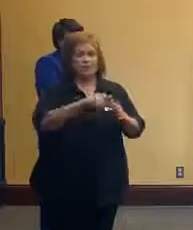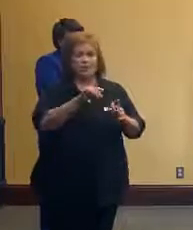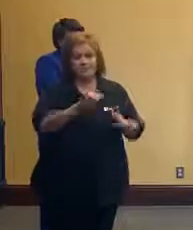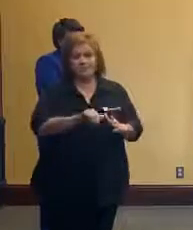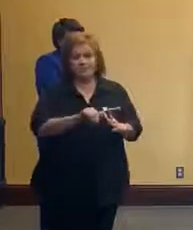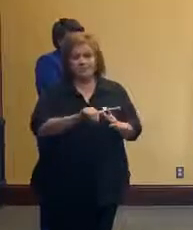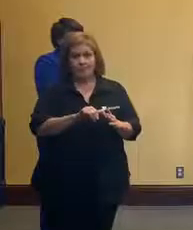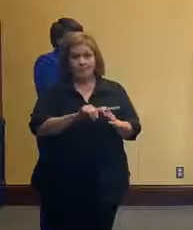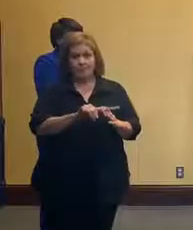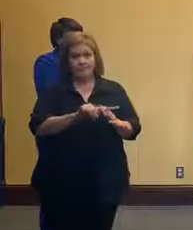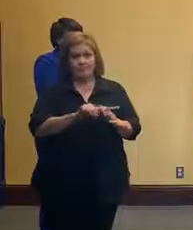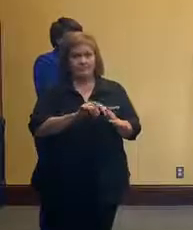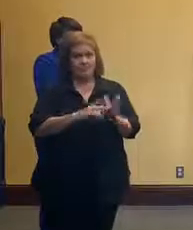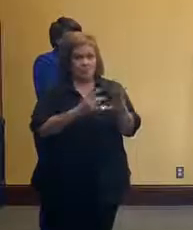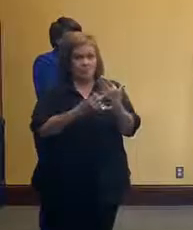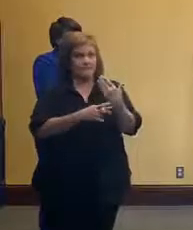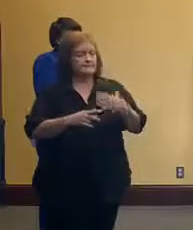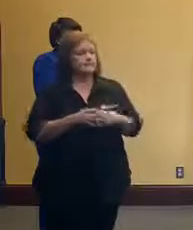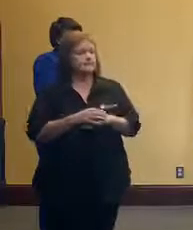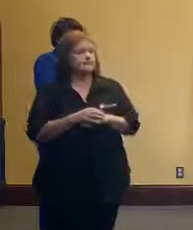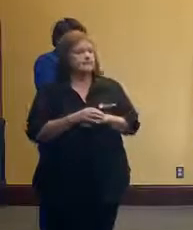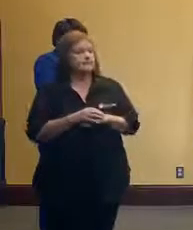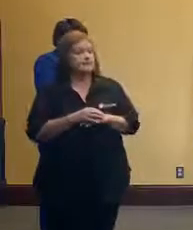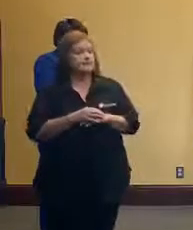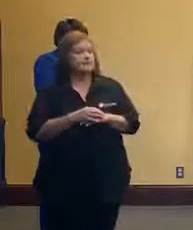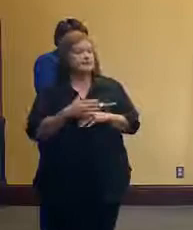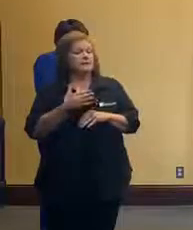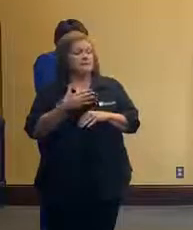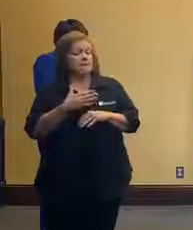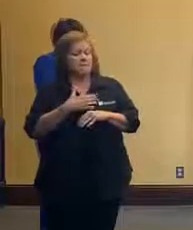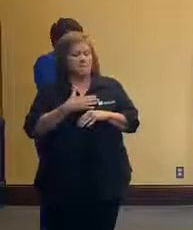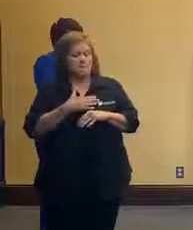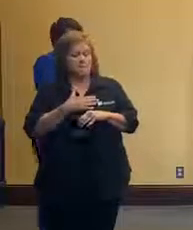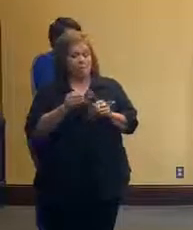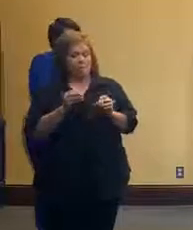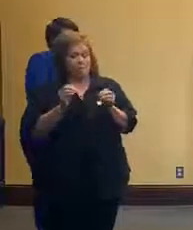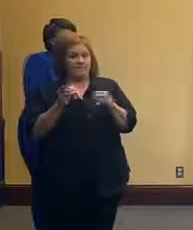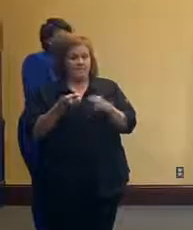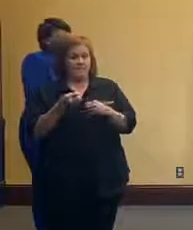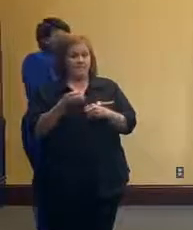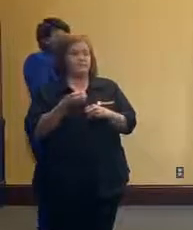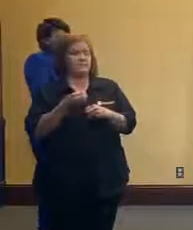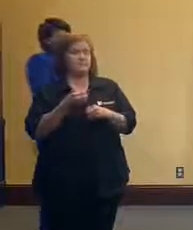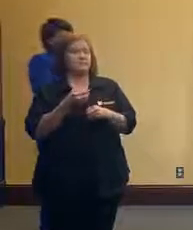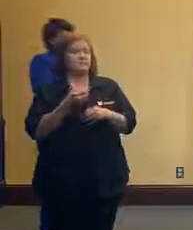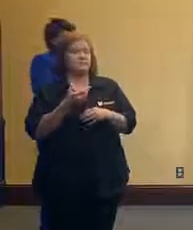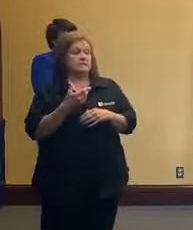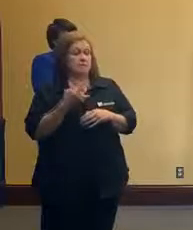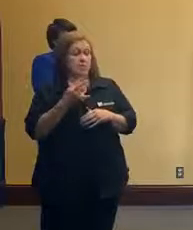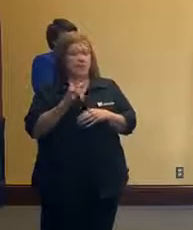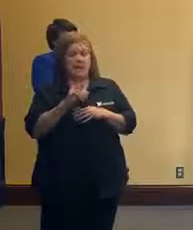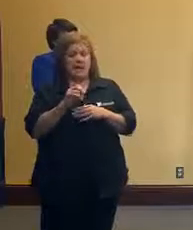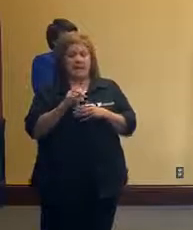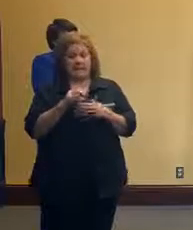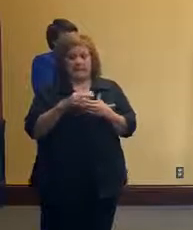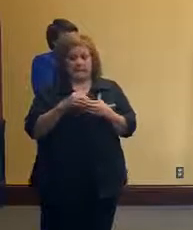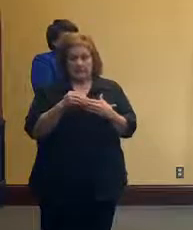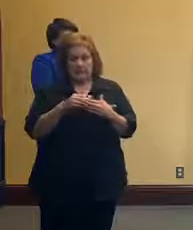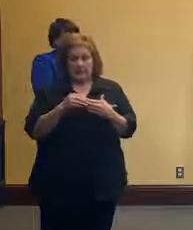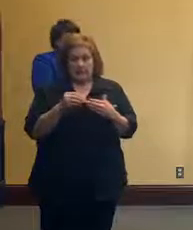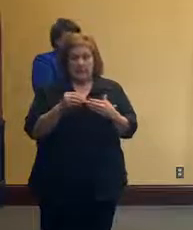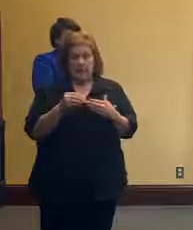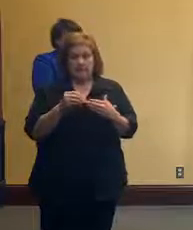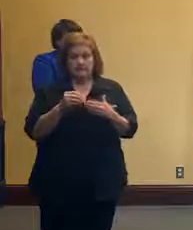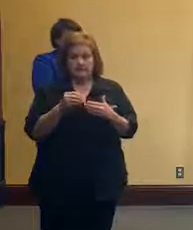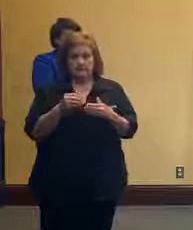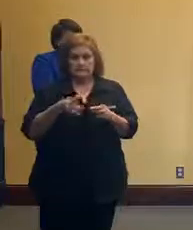Each agency, and I know the mayor's office and my office have combined close to $4 million in our own contractual